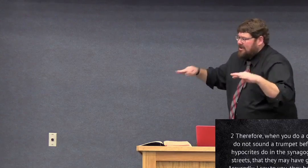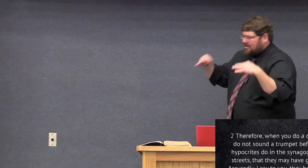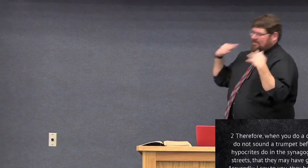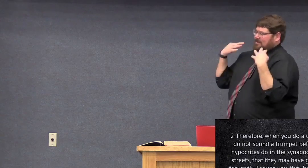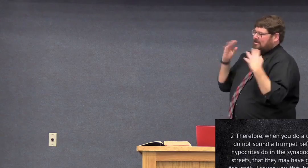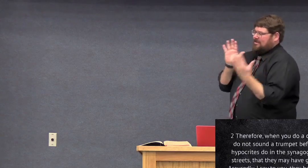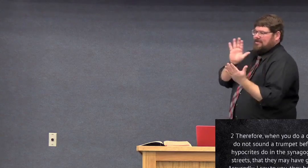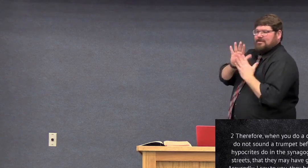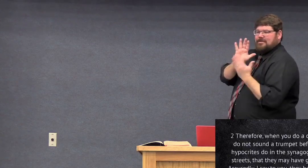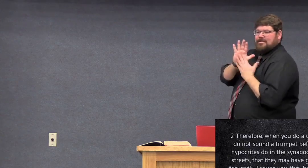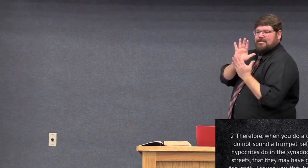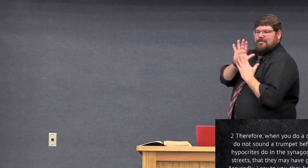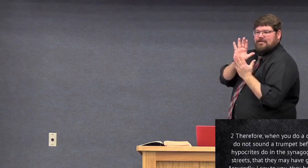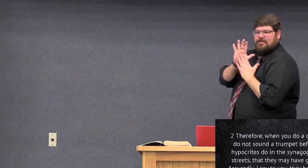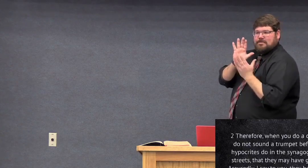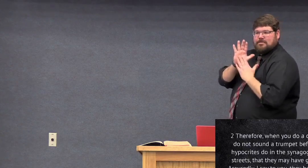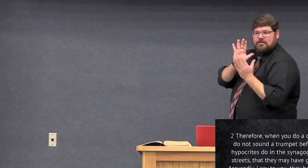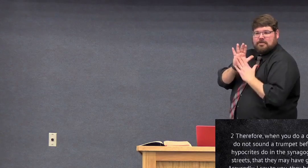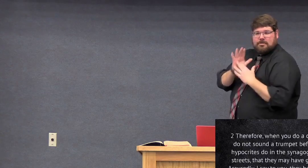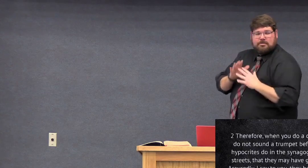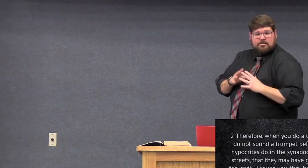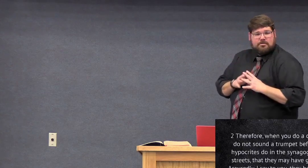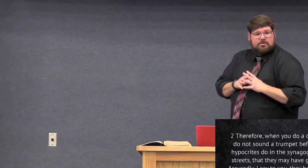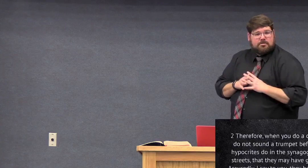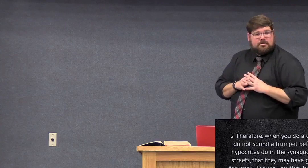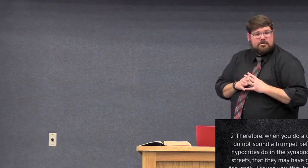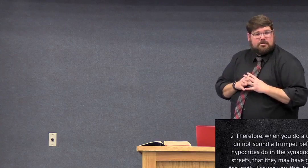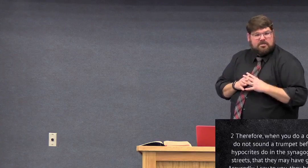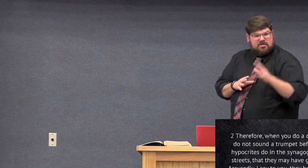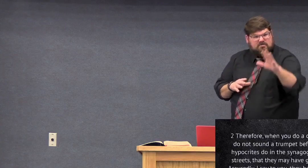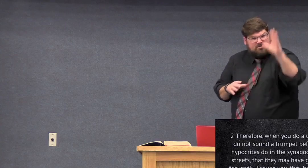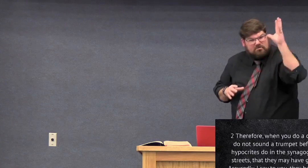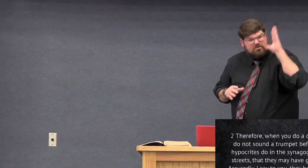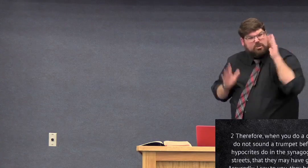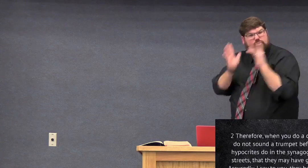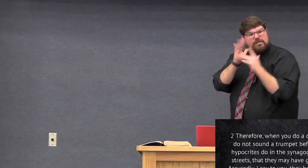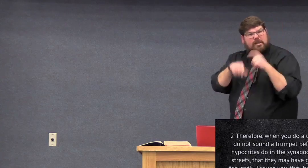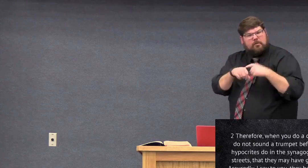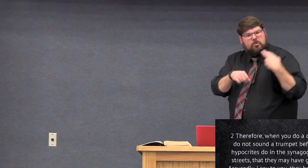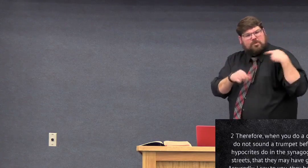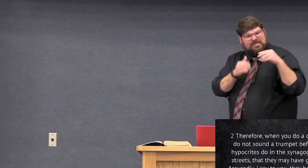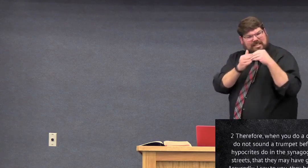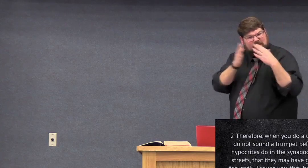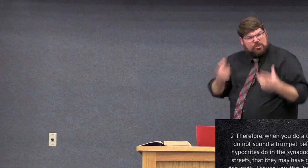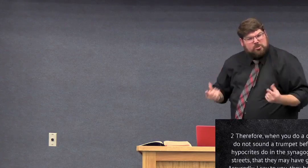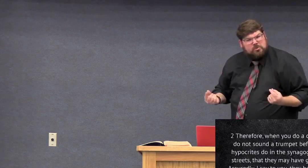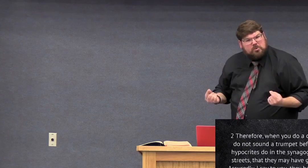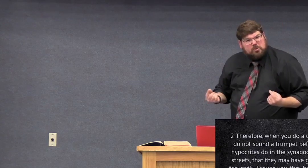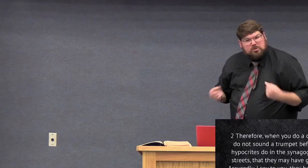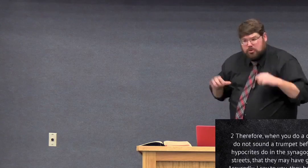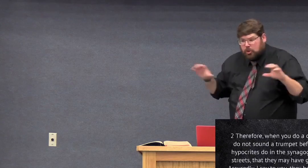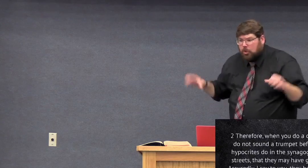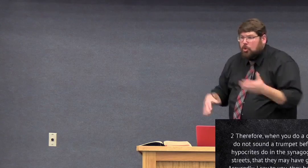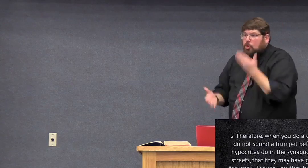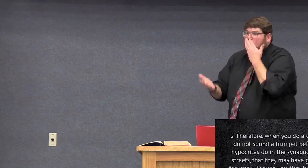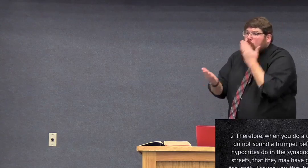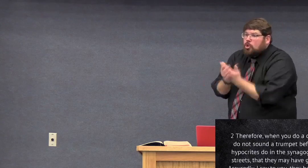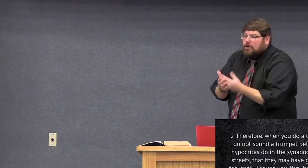they can have glory from men. They can get the praise of people. that's how it would happen back